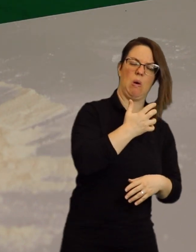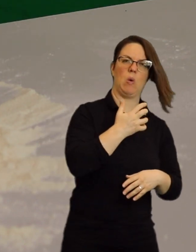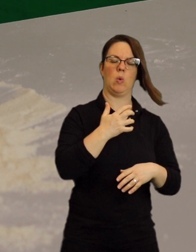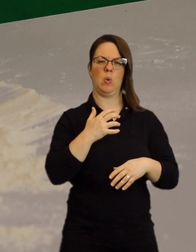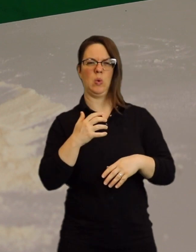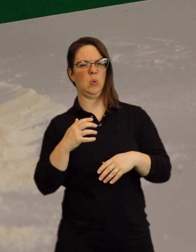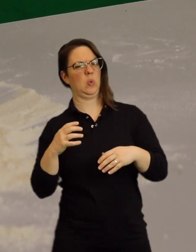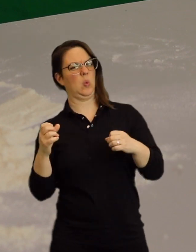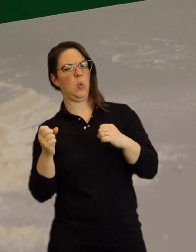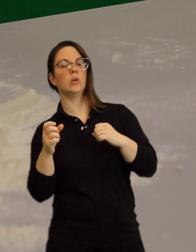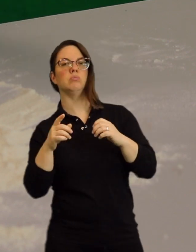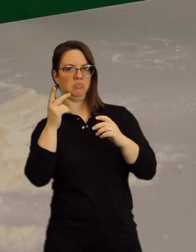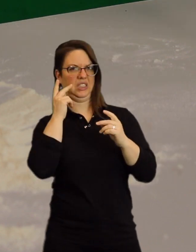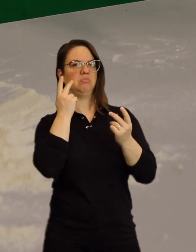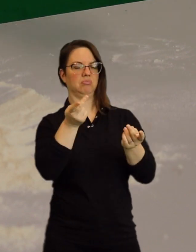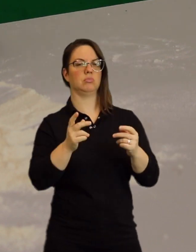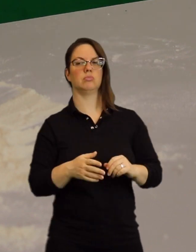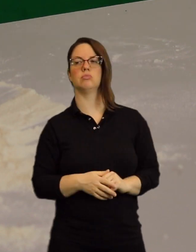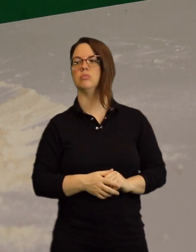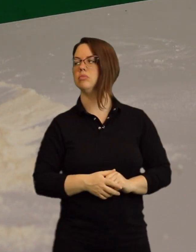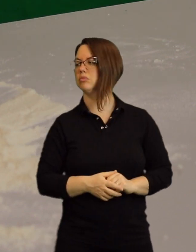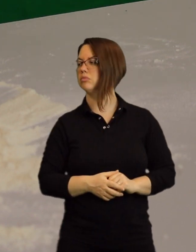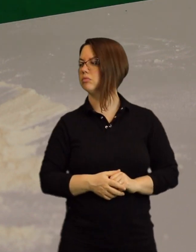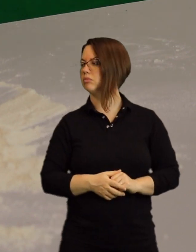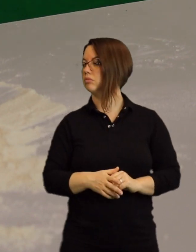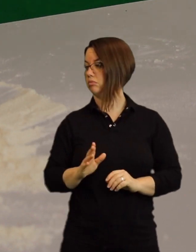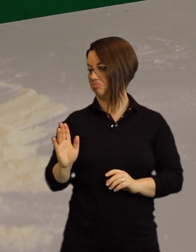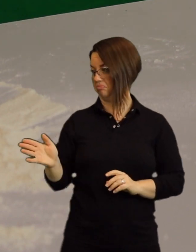get it heated up too, and by the time that's warmed up, we